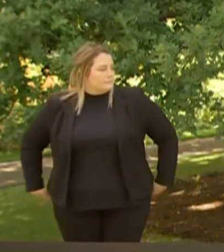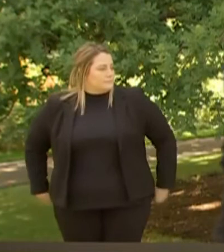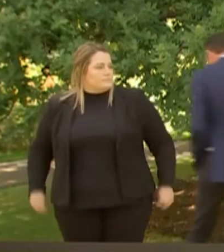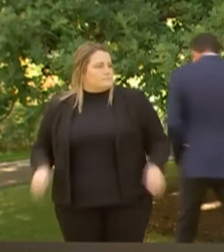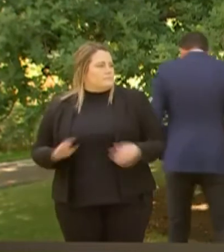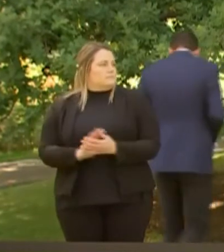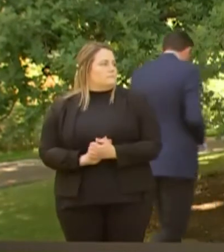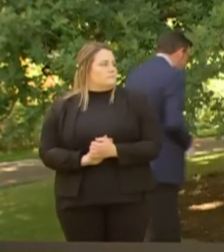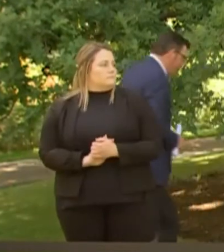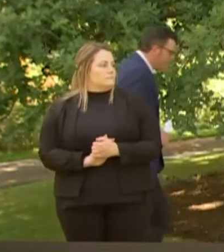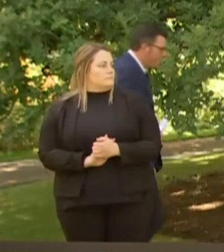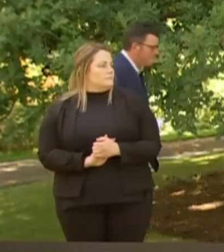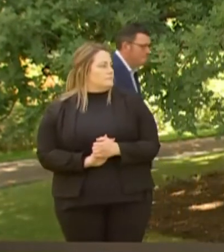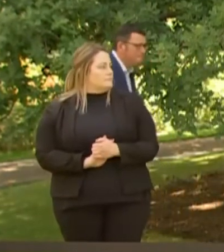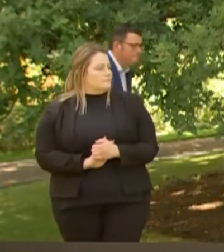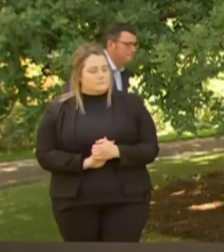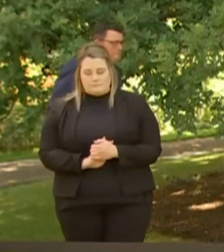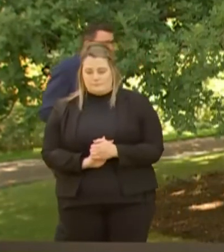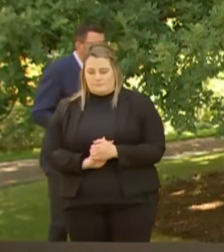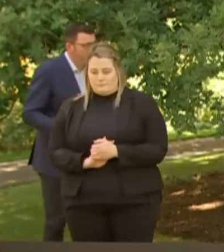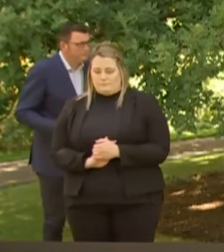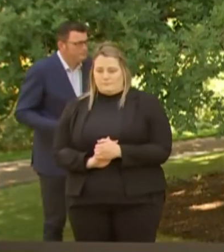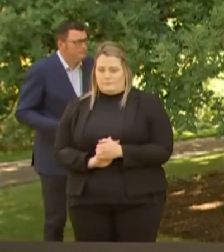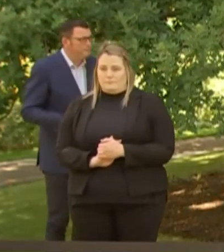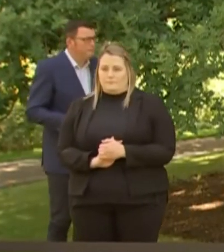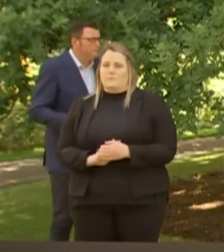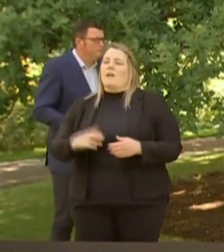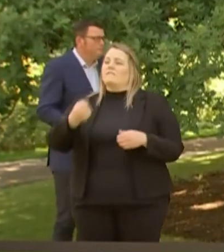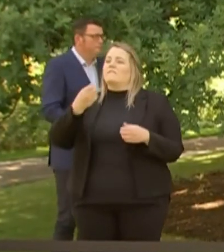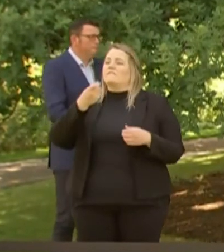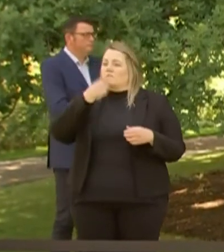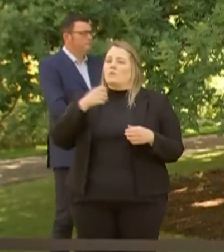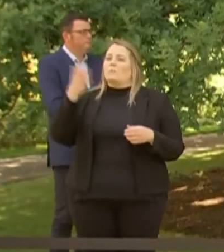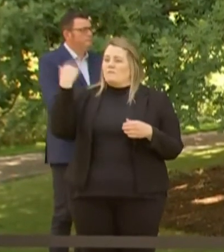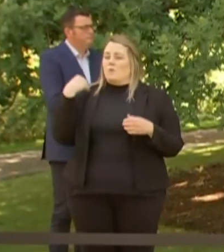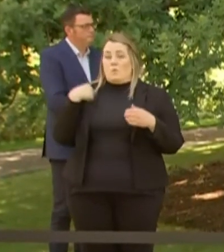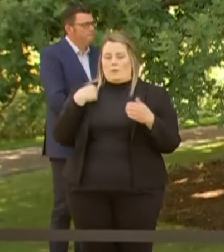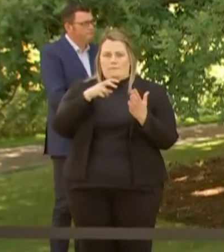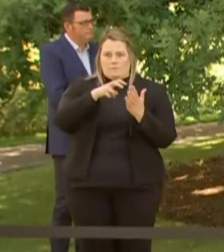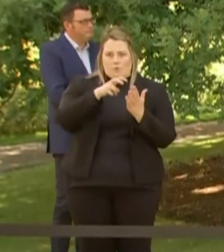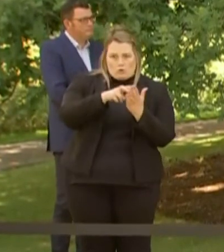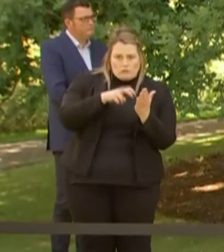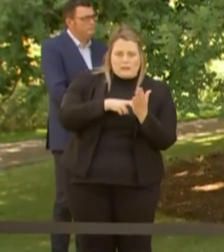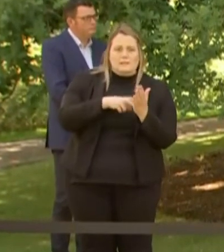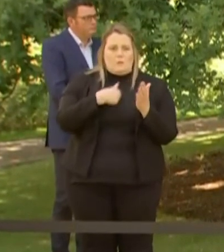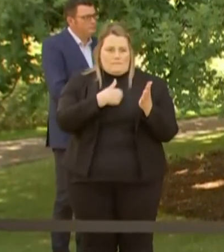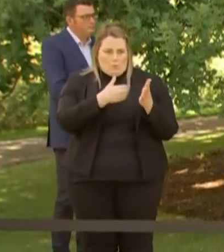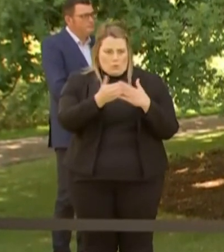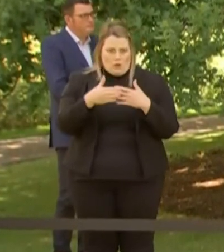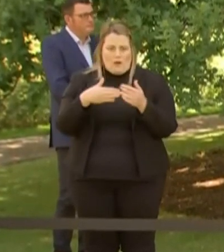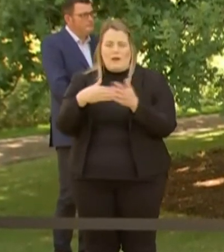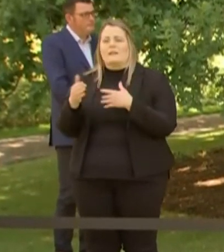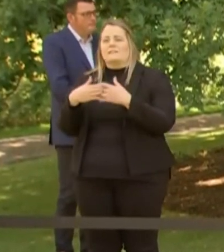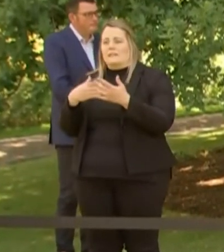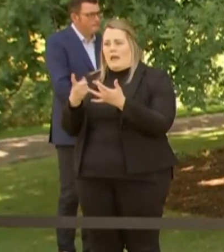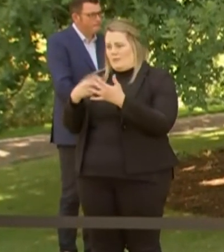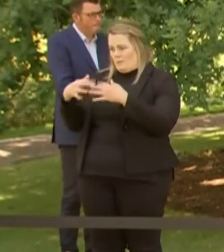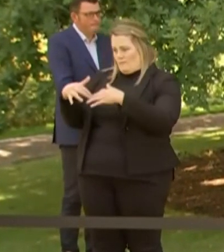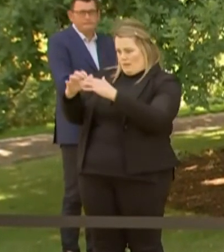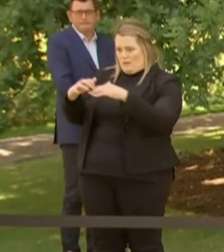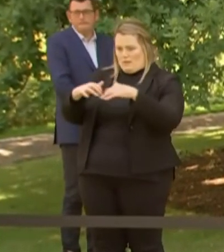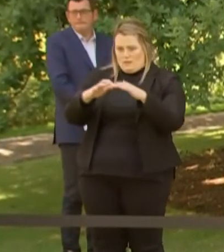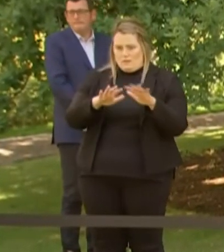Yeah. So we have secured the hotels and recontracted. In the past month and a half, we have been standing up what we call the built environment,